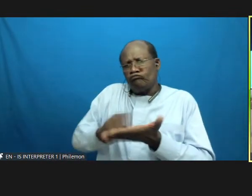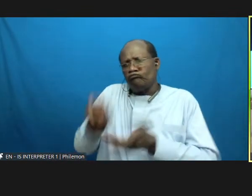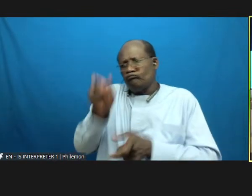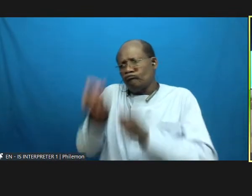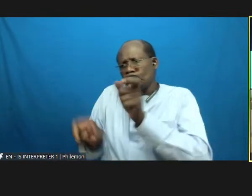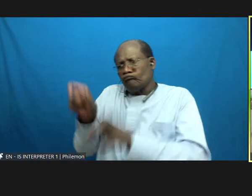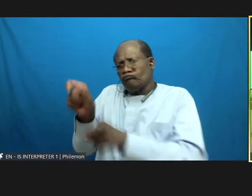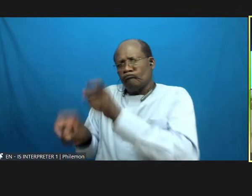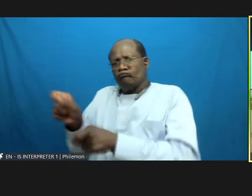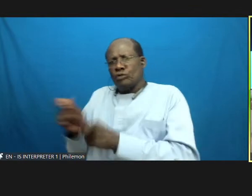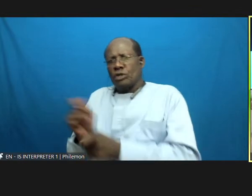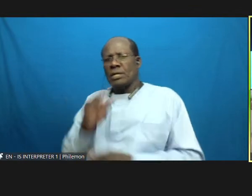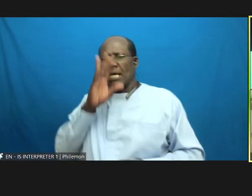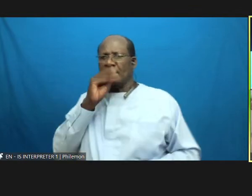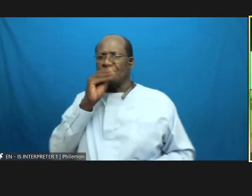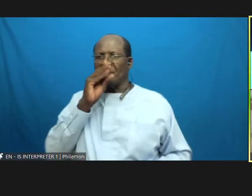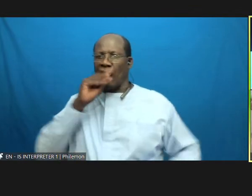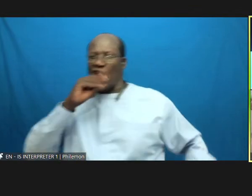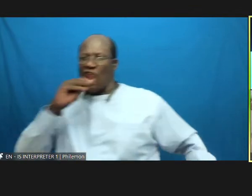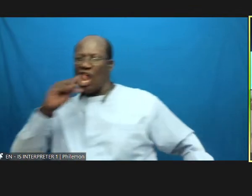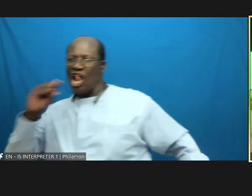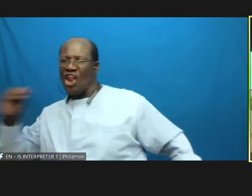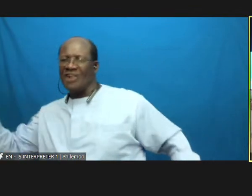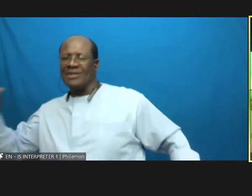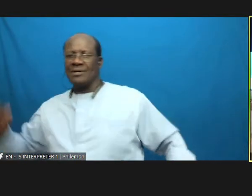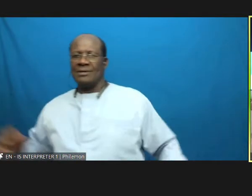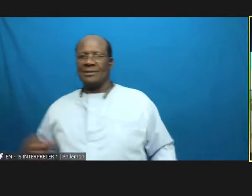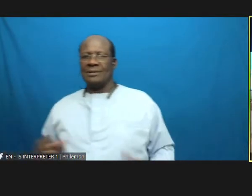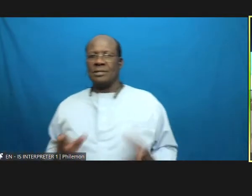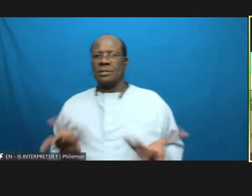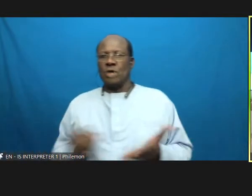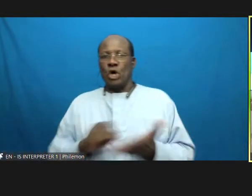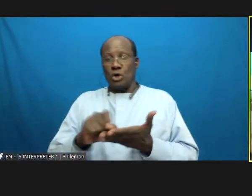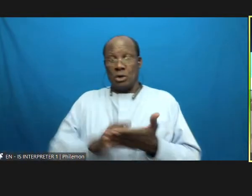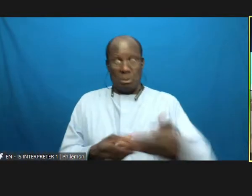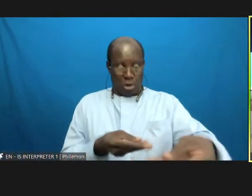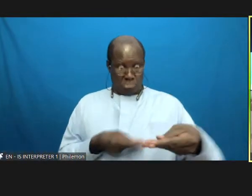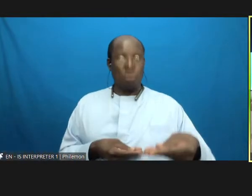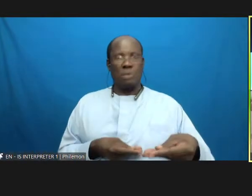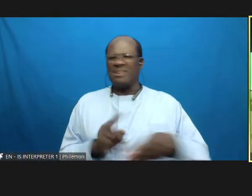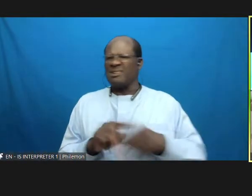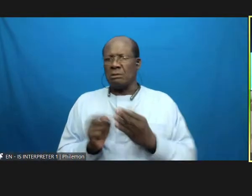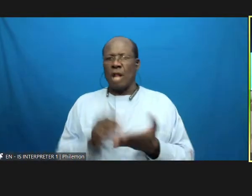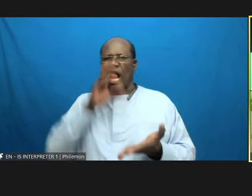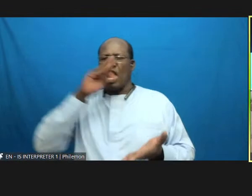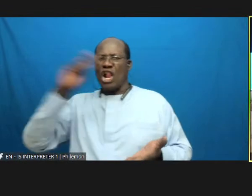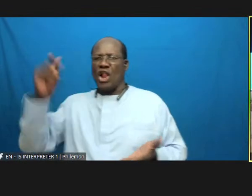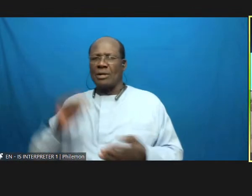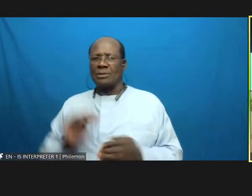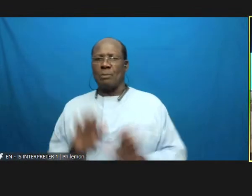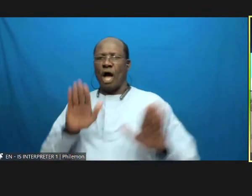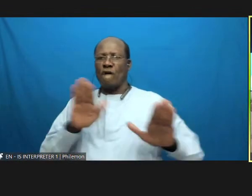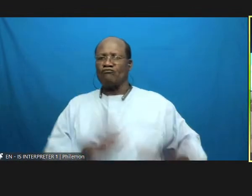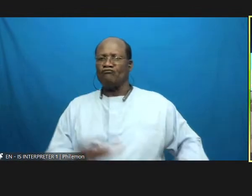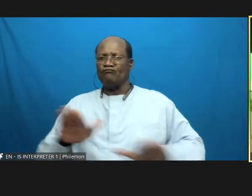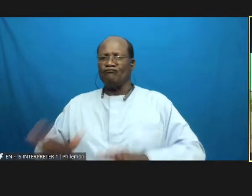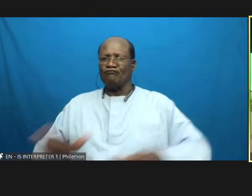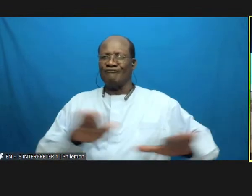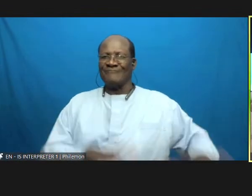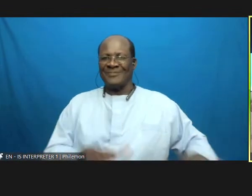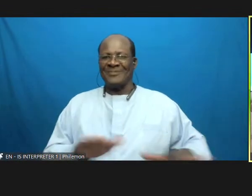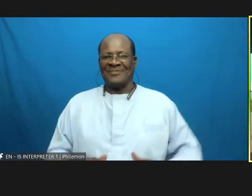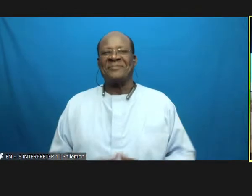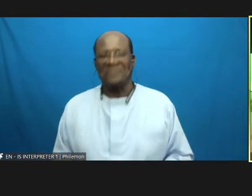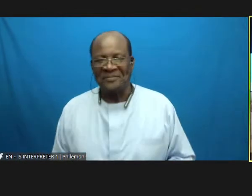interpreter friendly, because interpreters do not have their reports. Thank you, Thierry. I'm not going to provide an exhaustive summary of